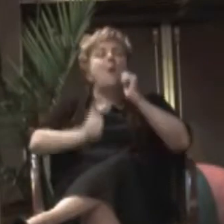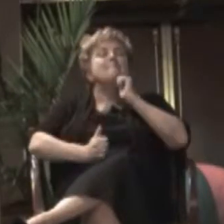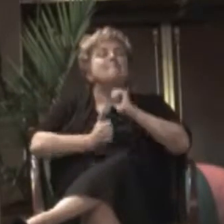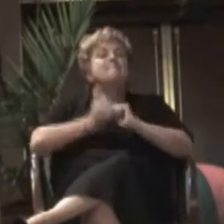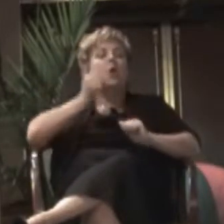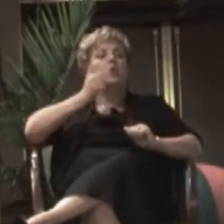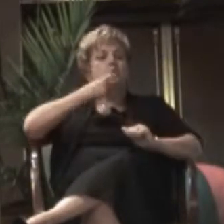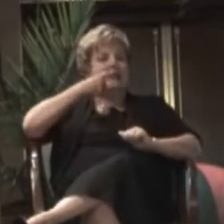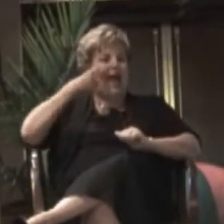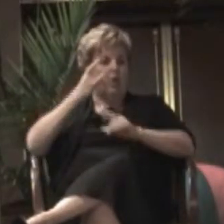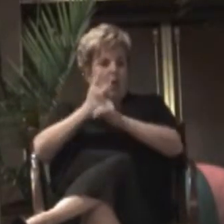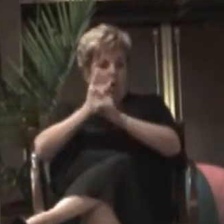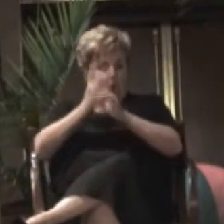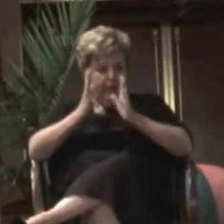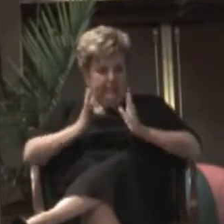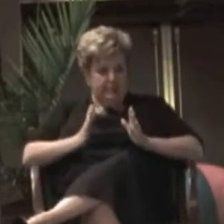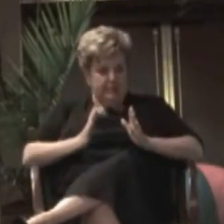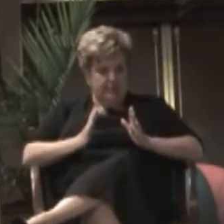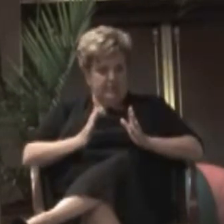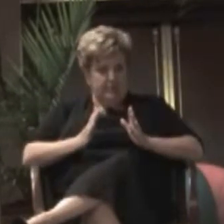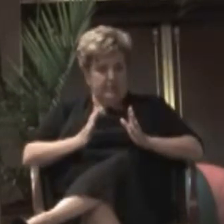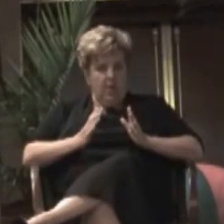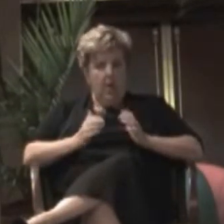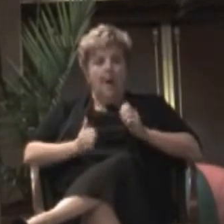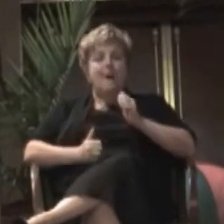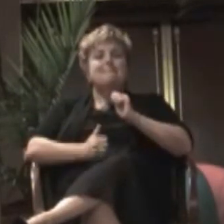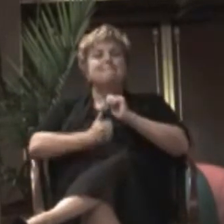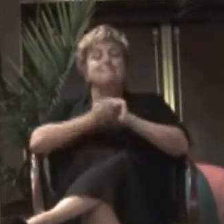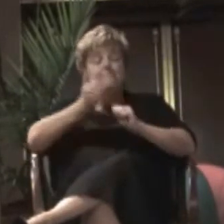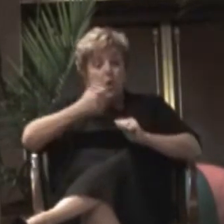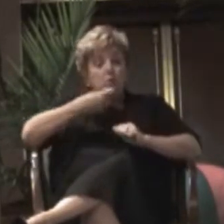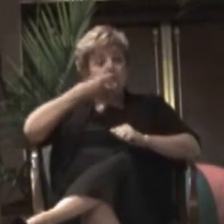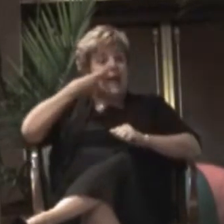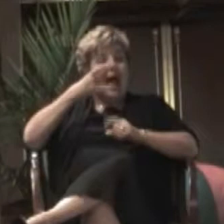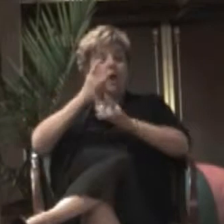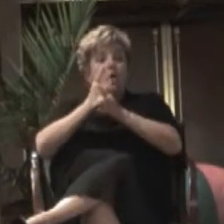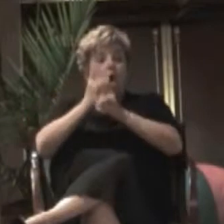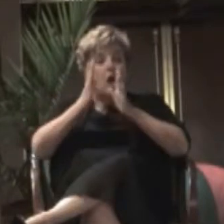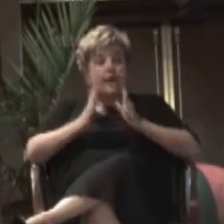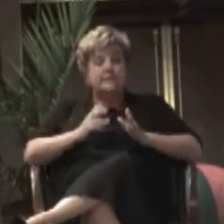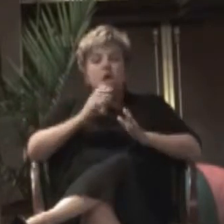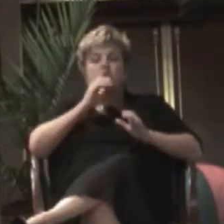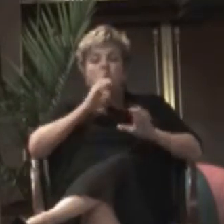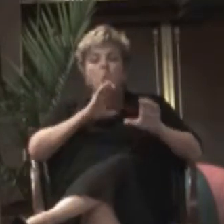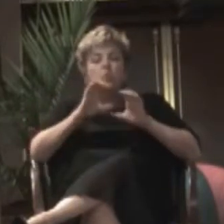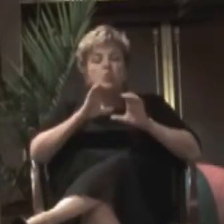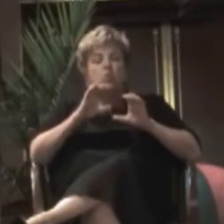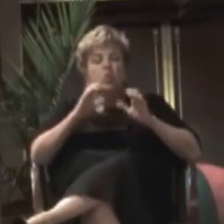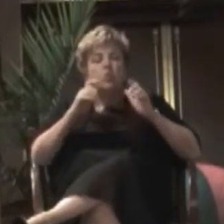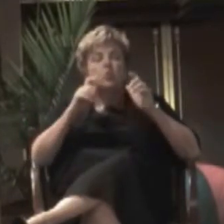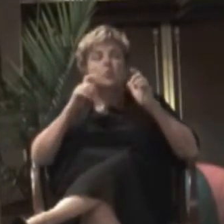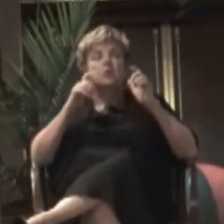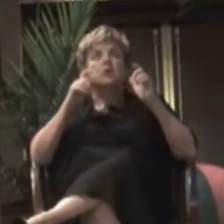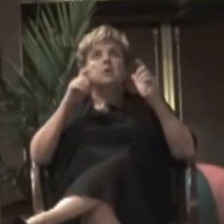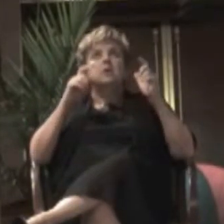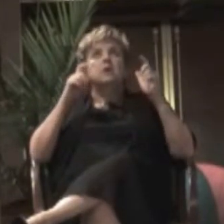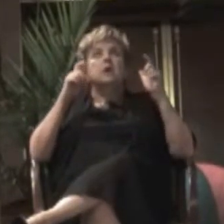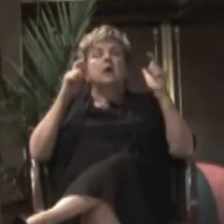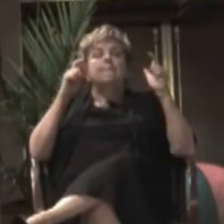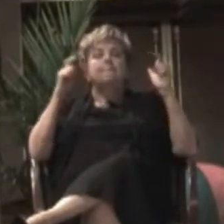Most alcoholics don't do great harm that can't be repaired. Most don't. Most alcoholics are pretty decent people. We hide